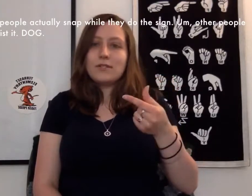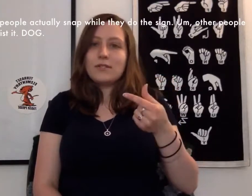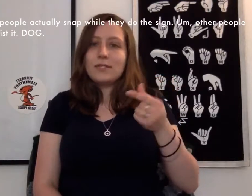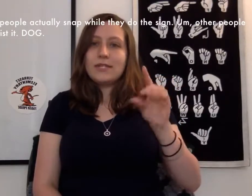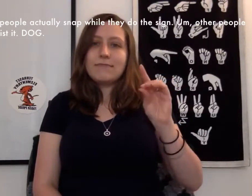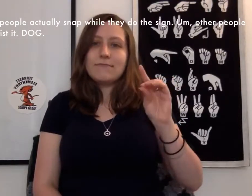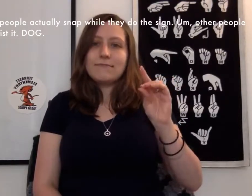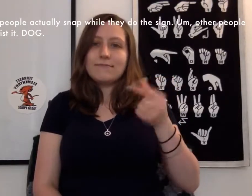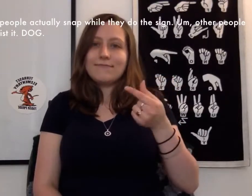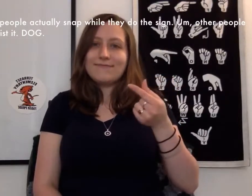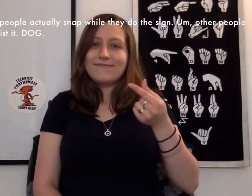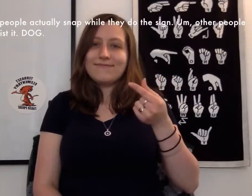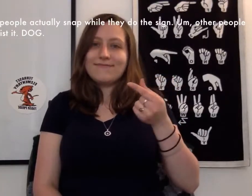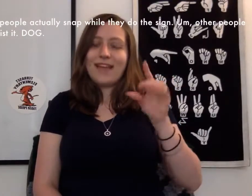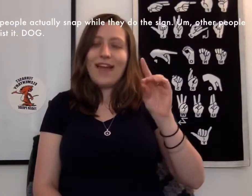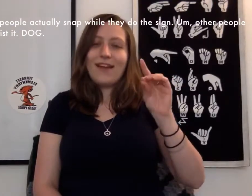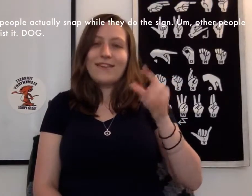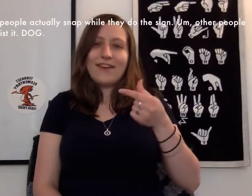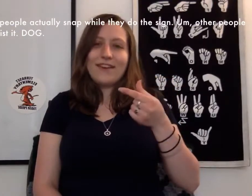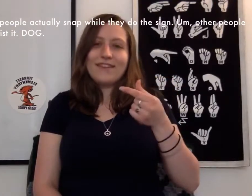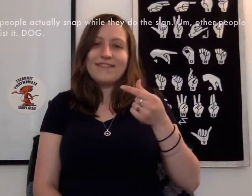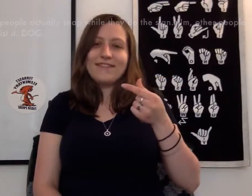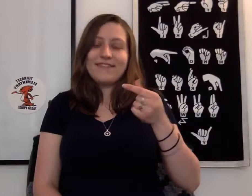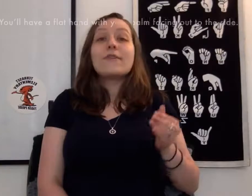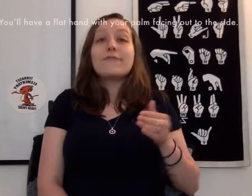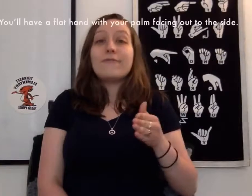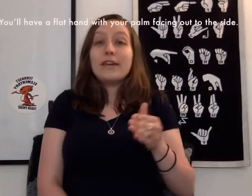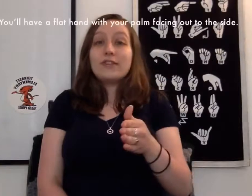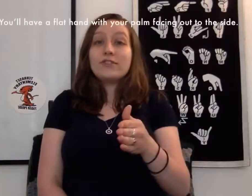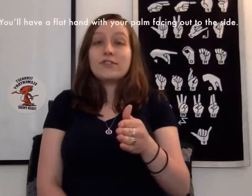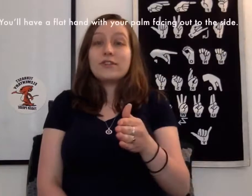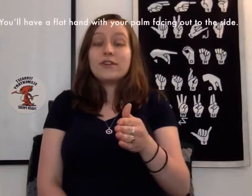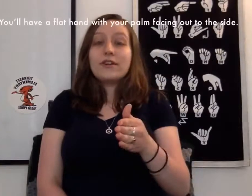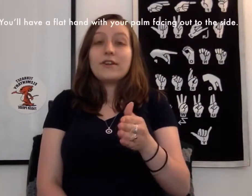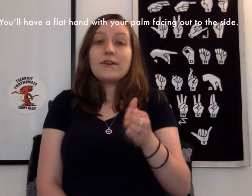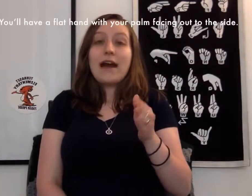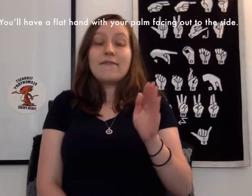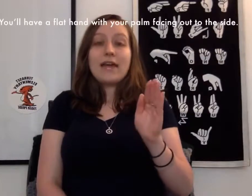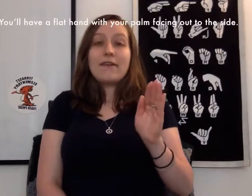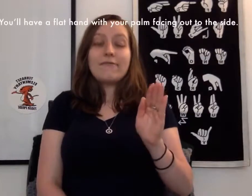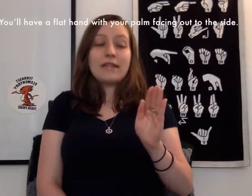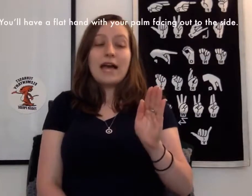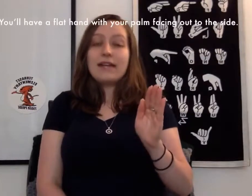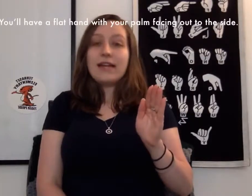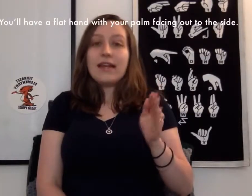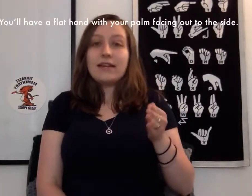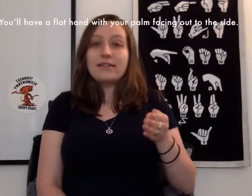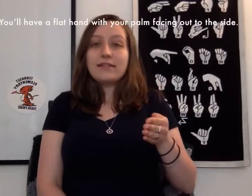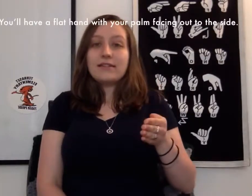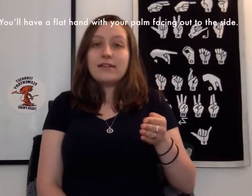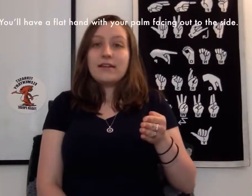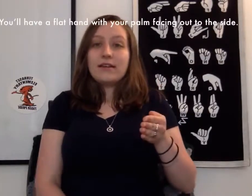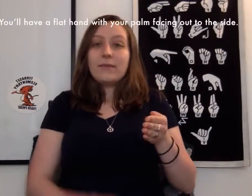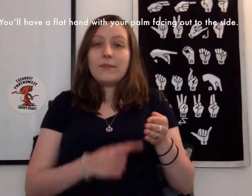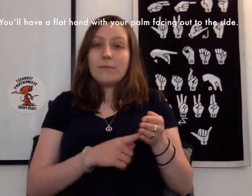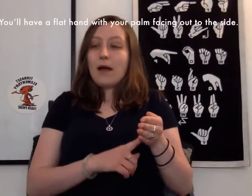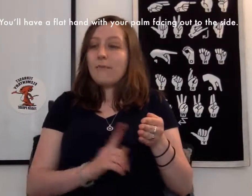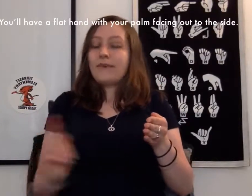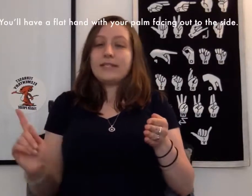twist it. Dog. Fish. You'll have a flat hand with your palm facing out to